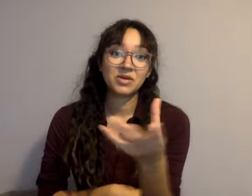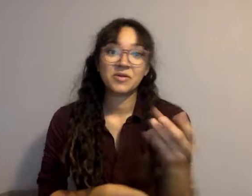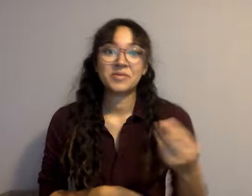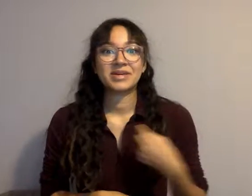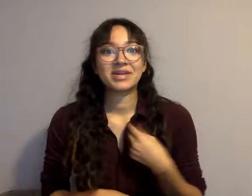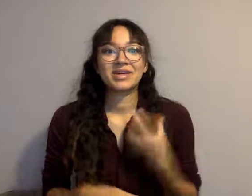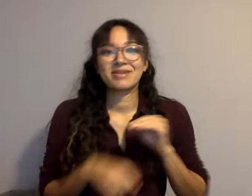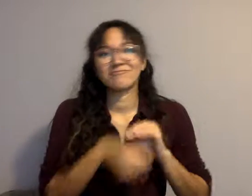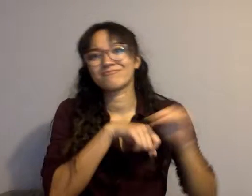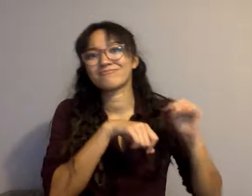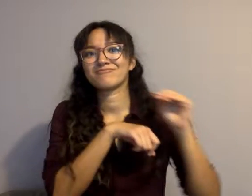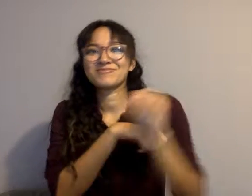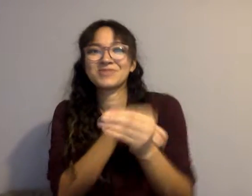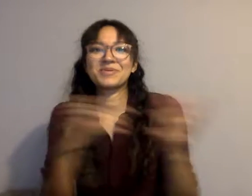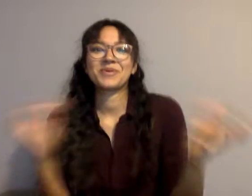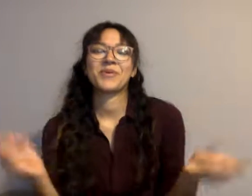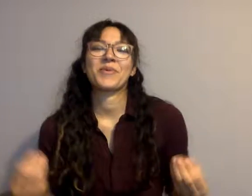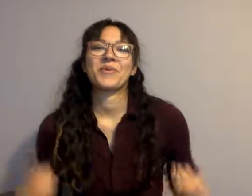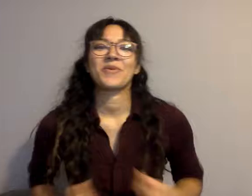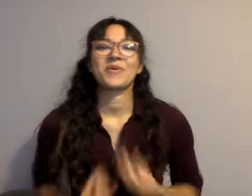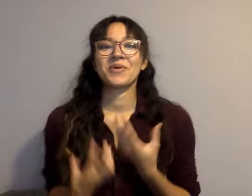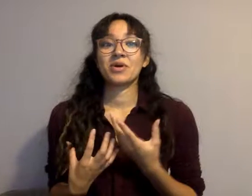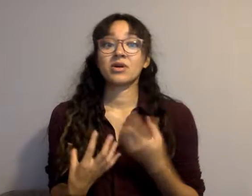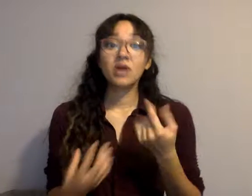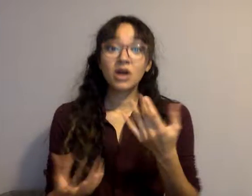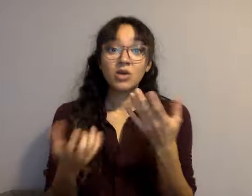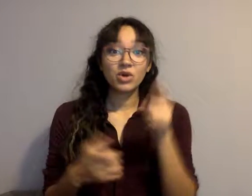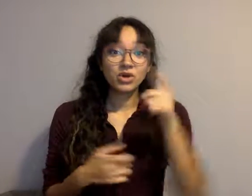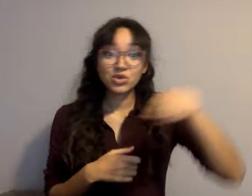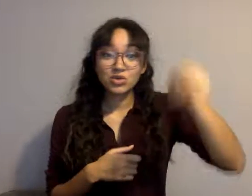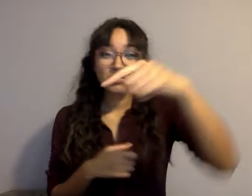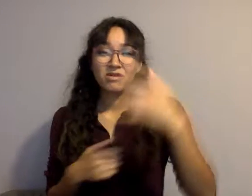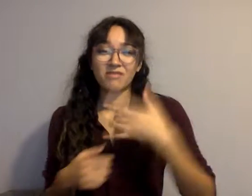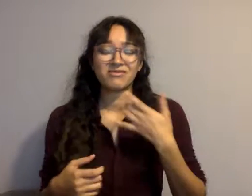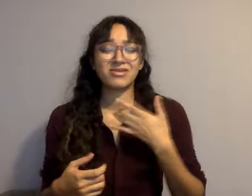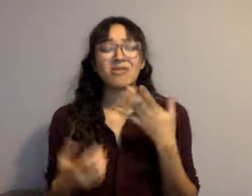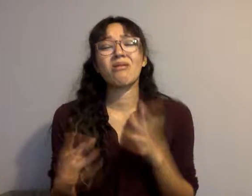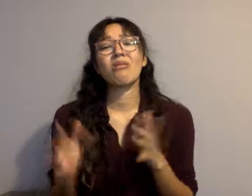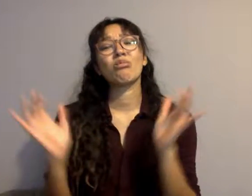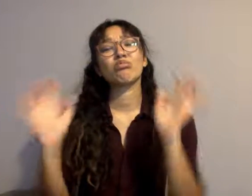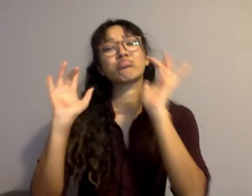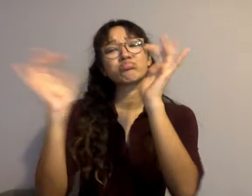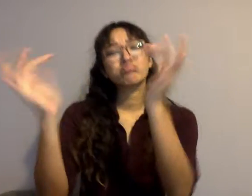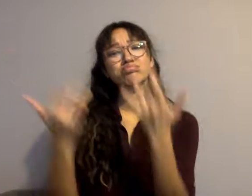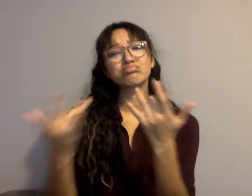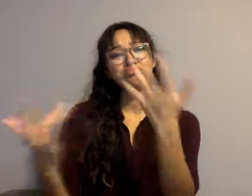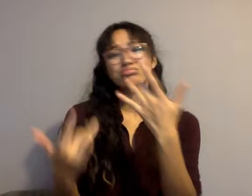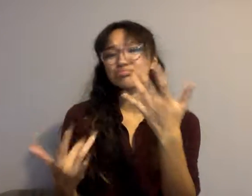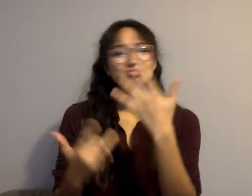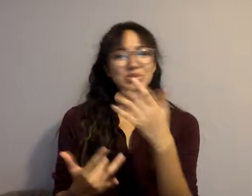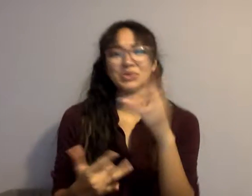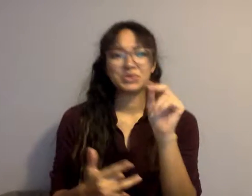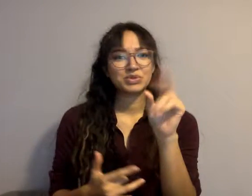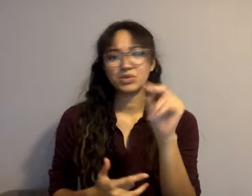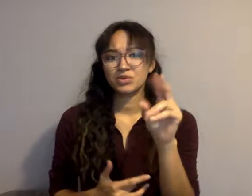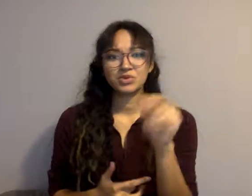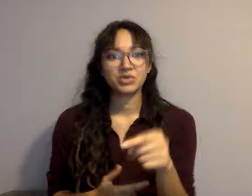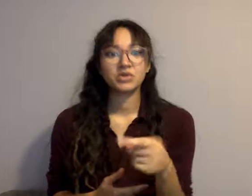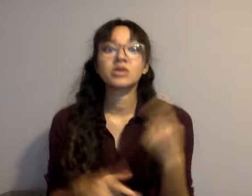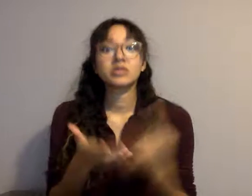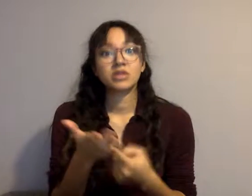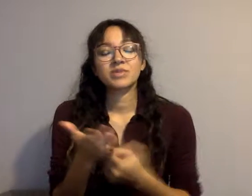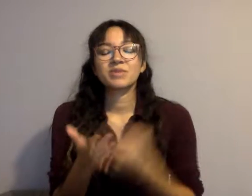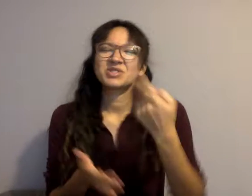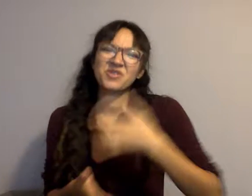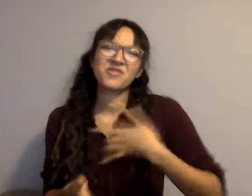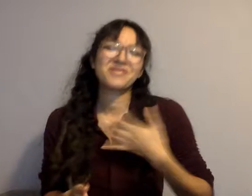And I don't want anyone in this room to feel bad for me, because at some point in your life, you have dreamt of being